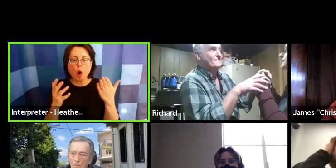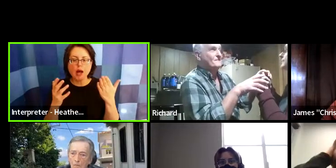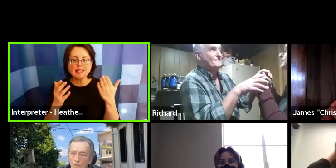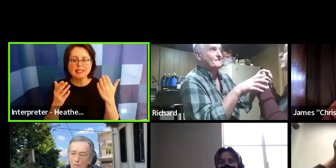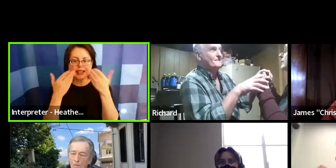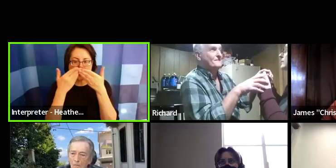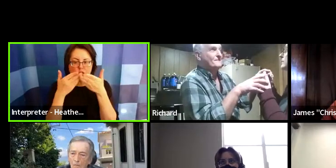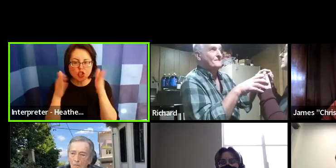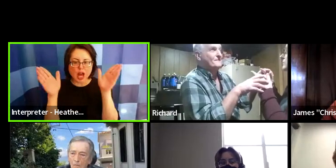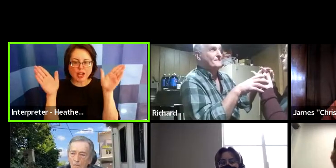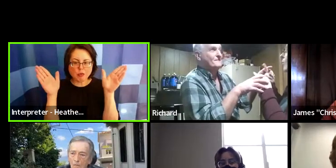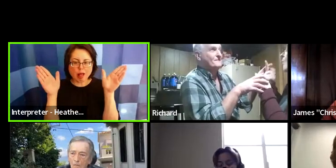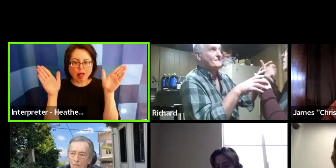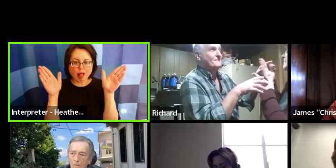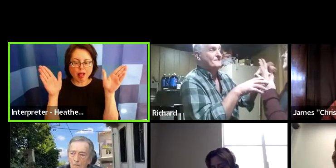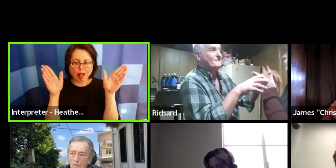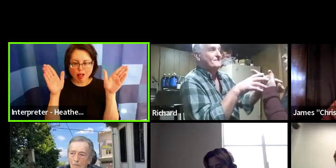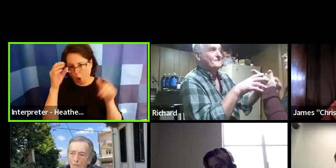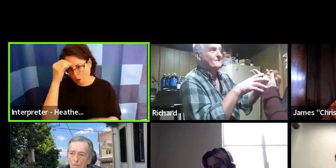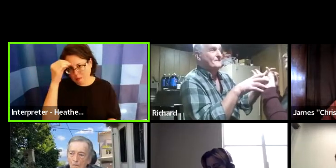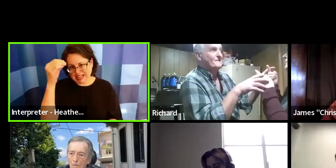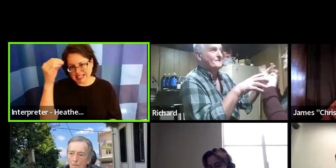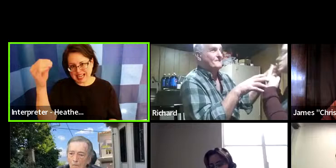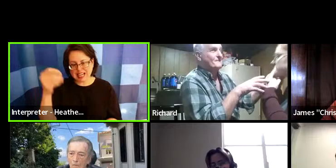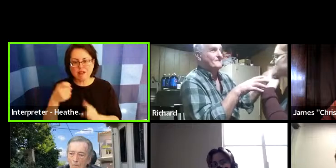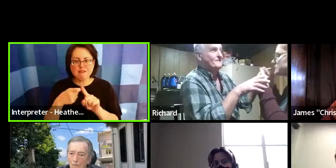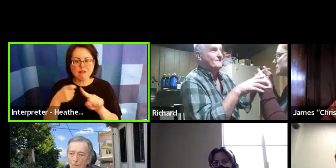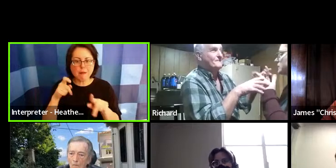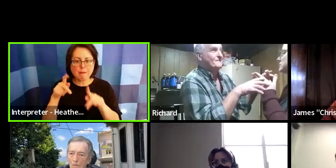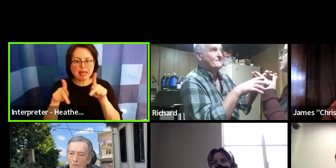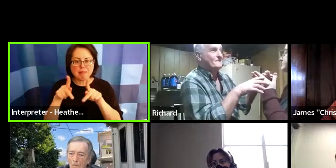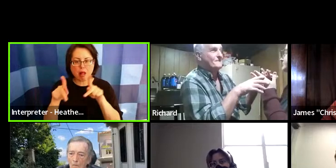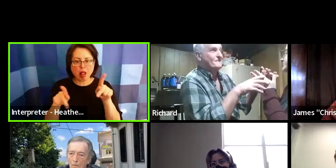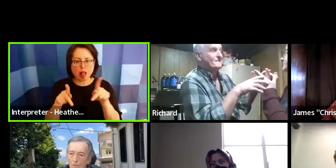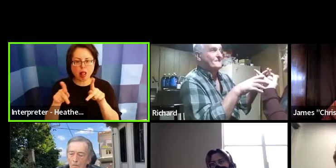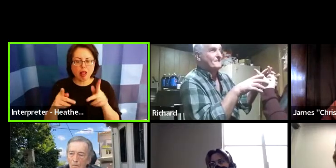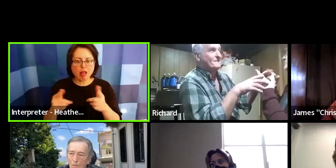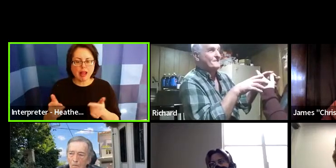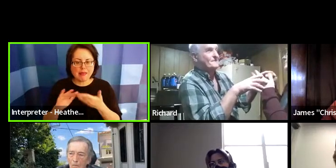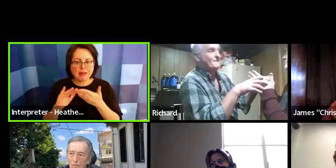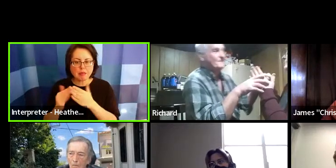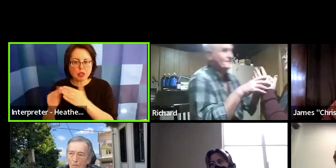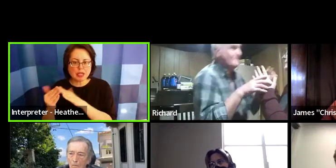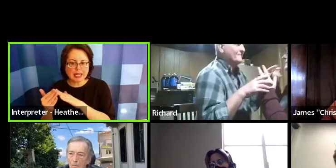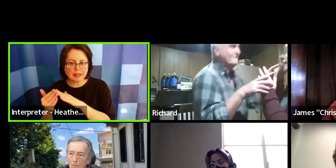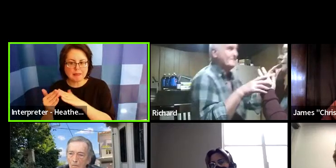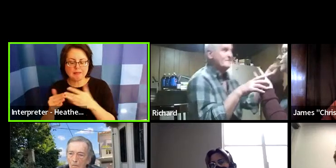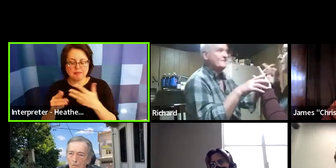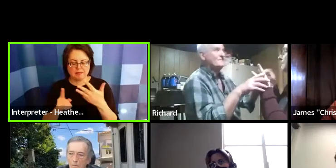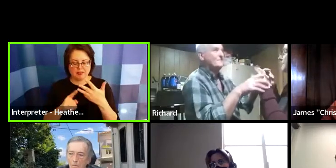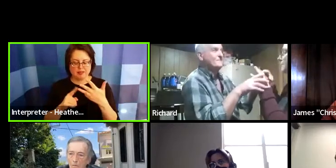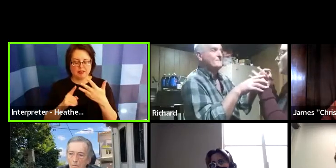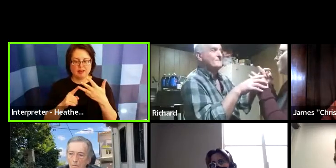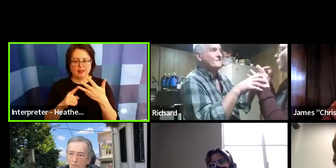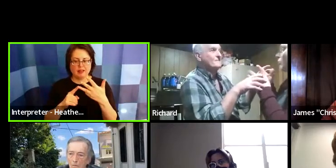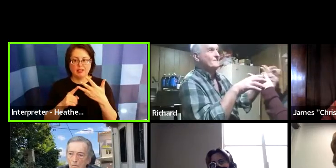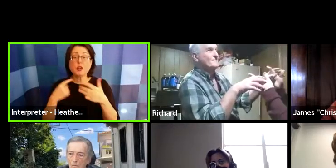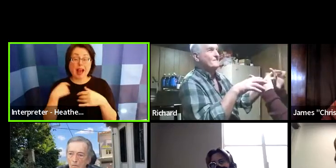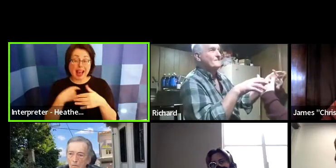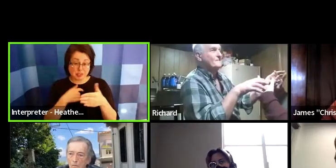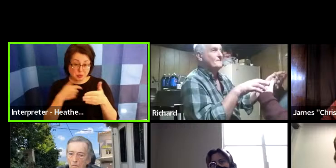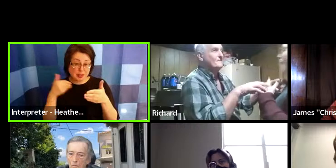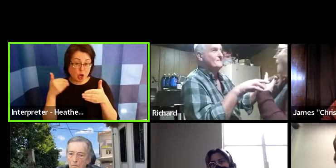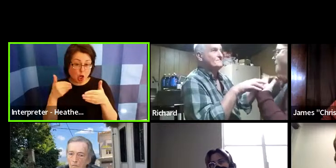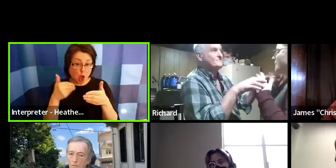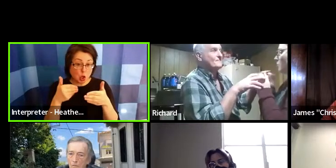impression and favorability of scooters here. So that is something that as we get closer to